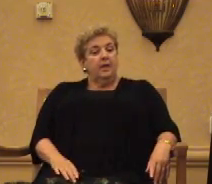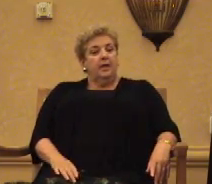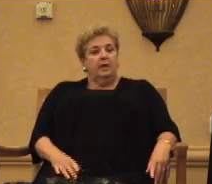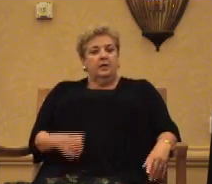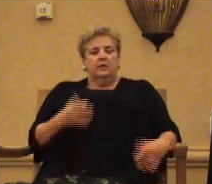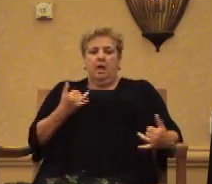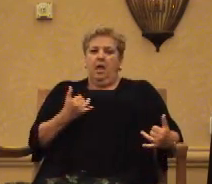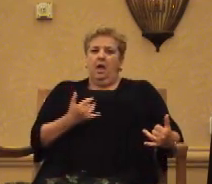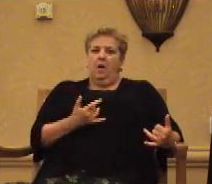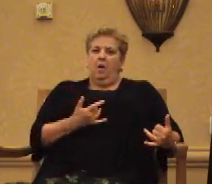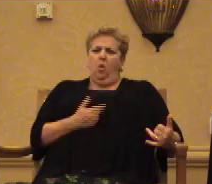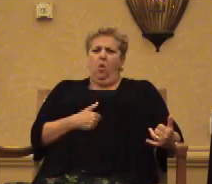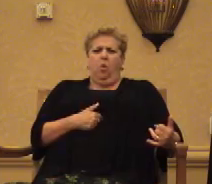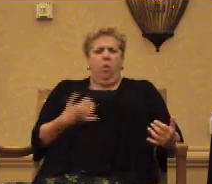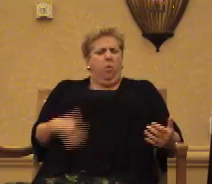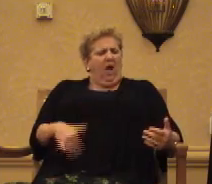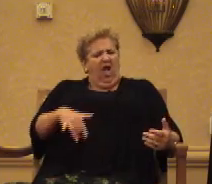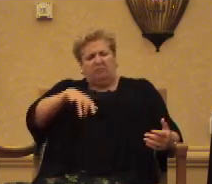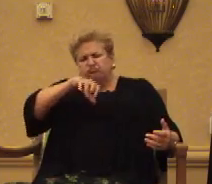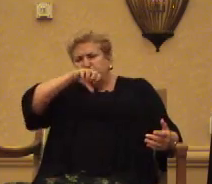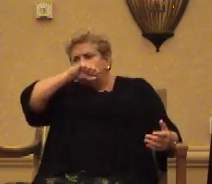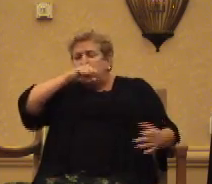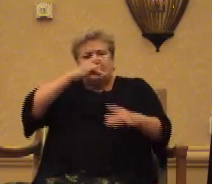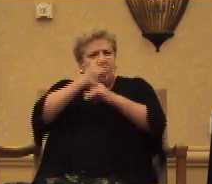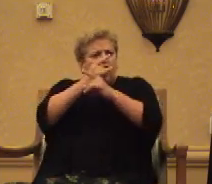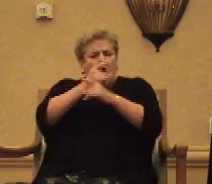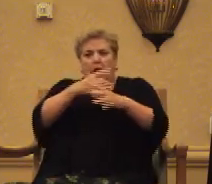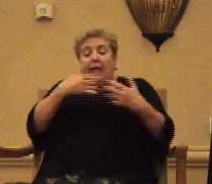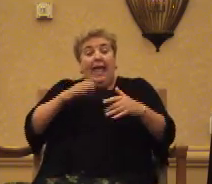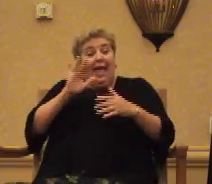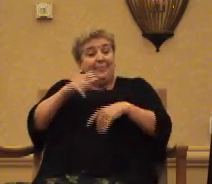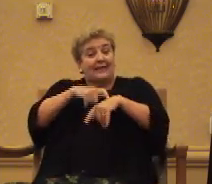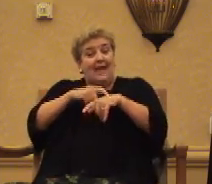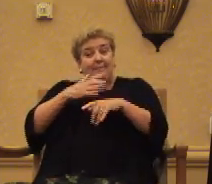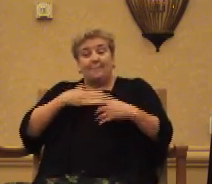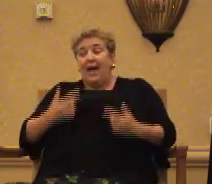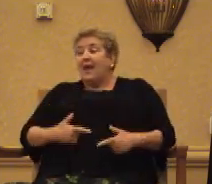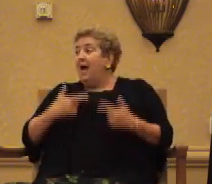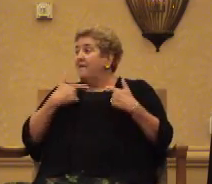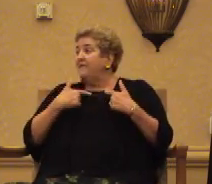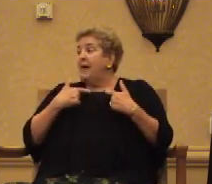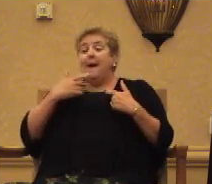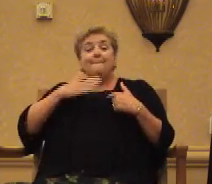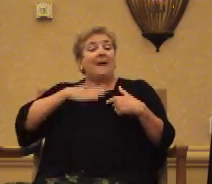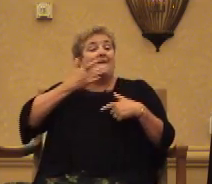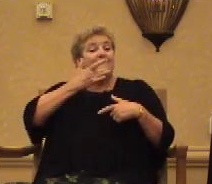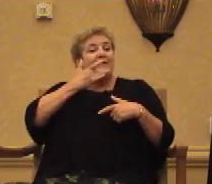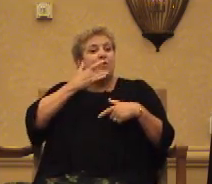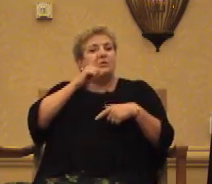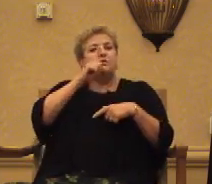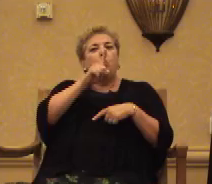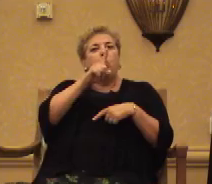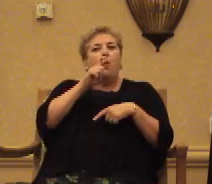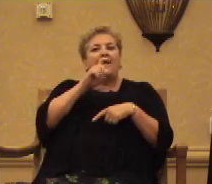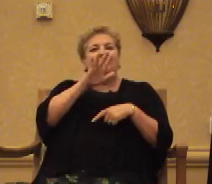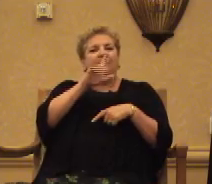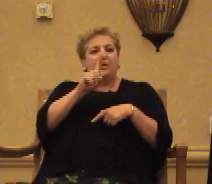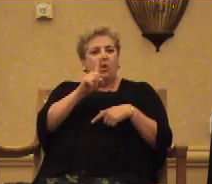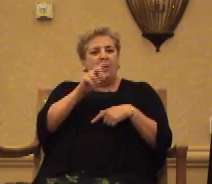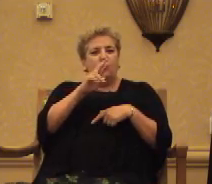I loved alcohol. At that time in my life, I drank, my drink of choice was 151 rum.